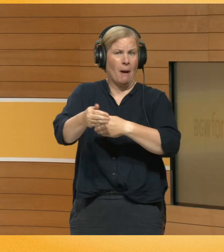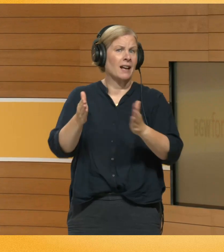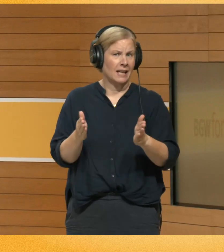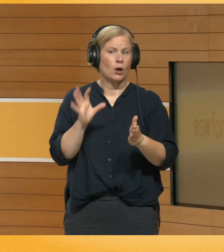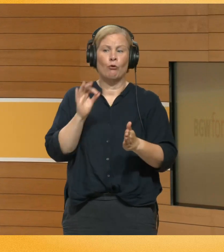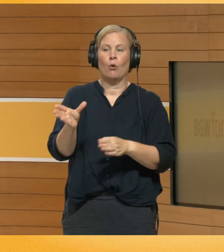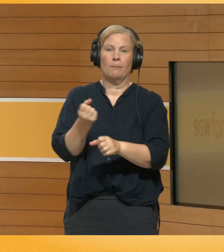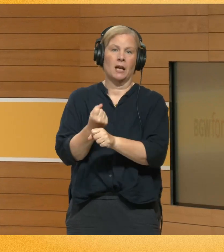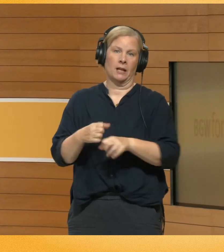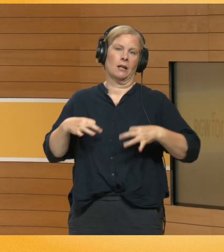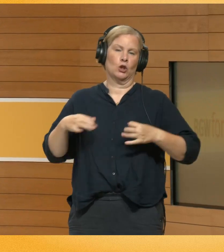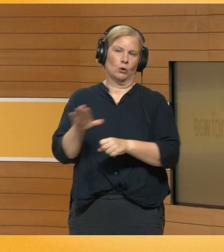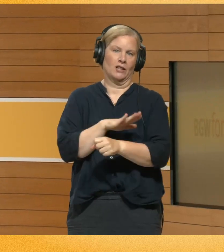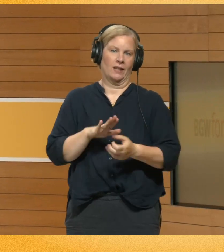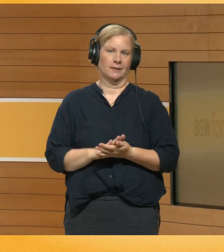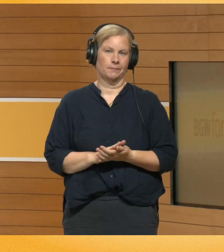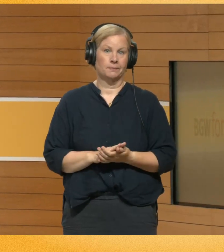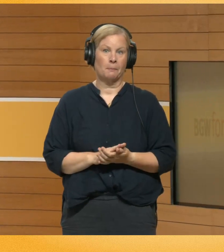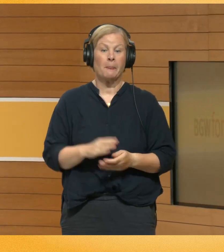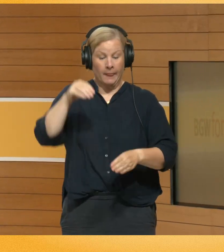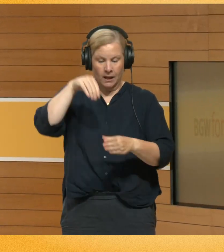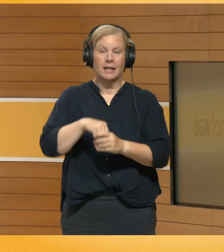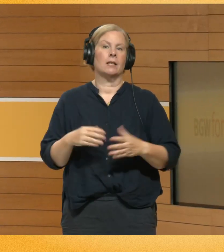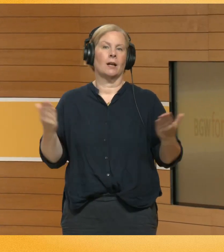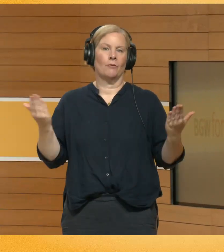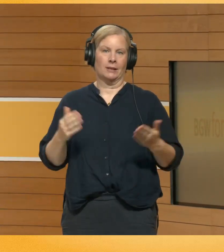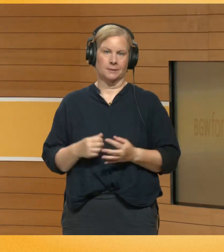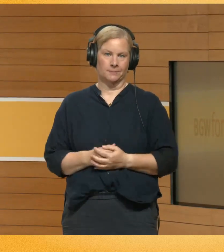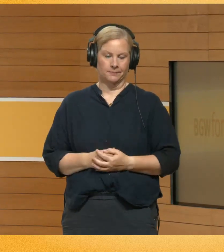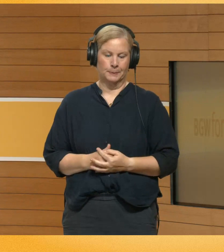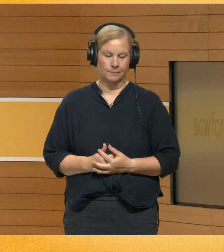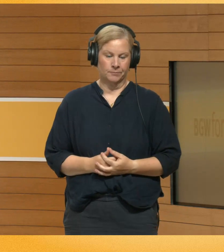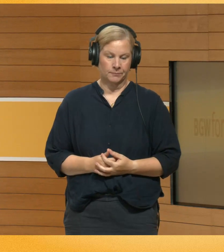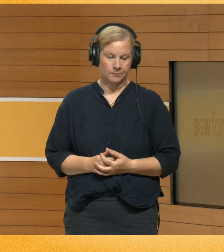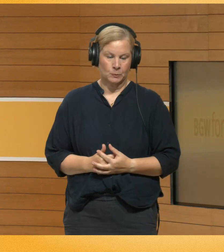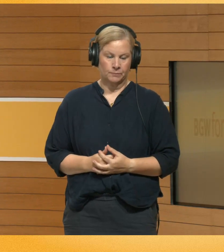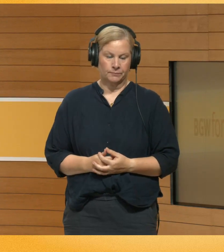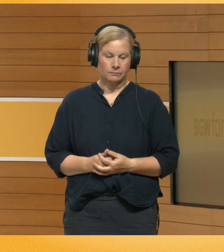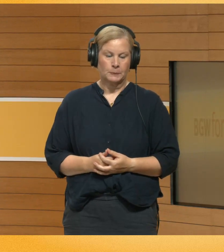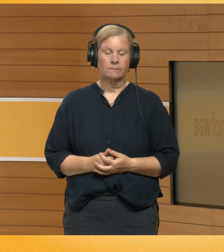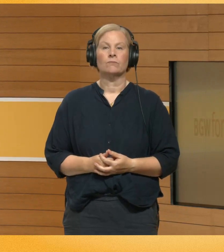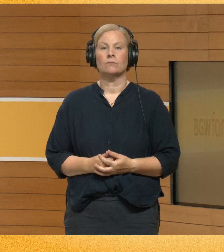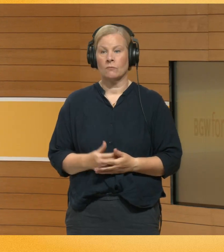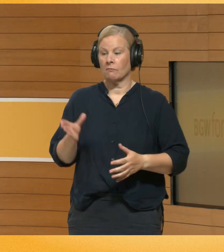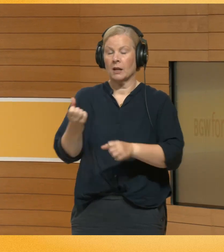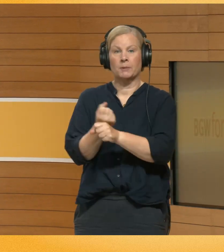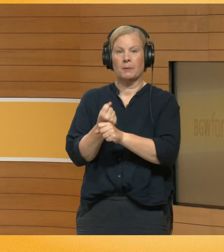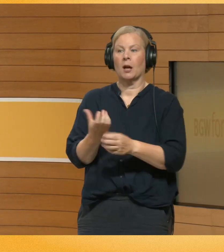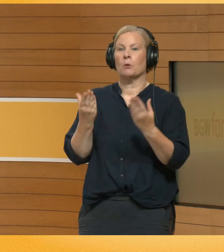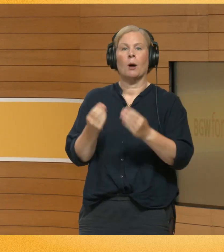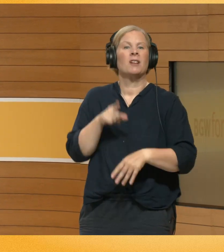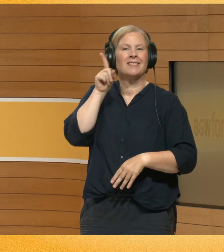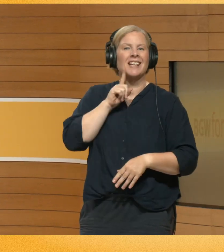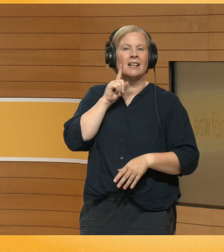them a daily allowance of some 150 cedis, approximately 26 now. By